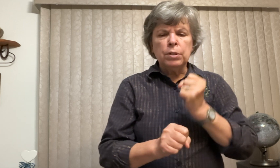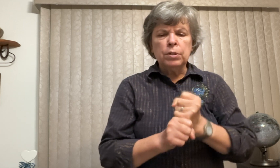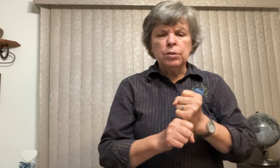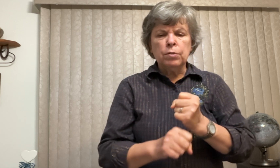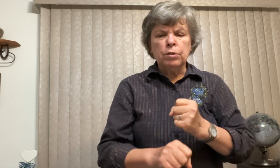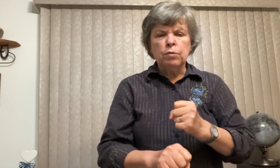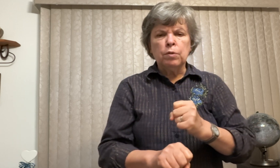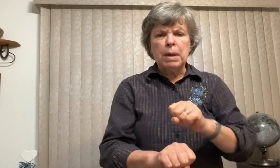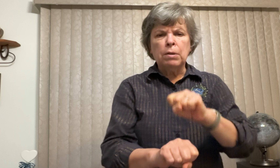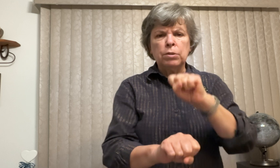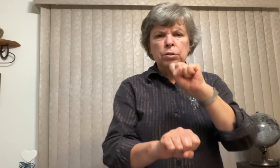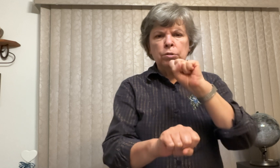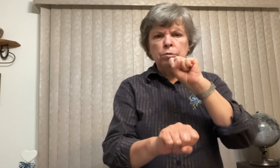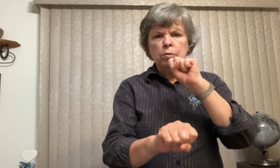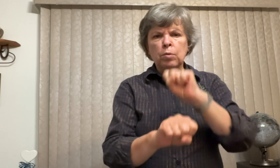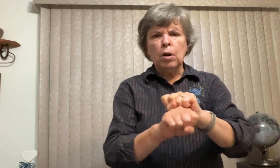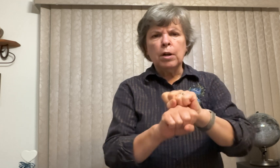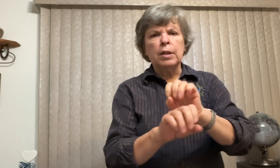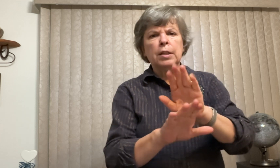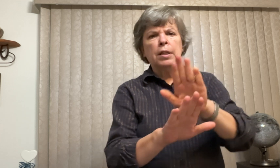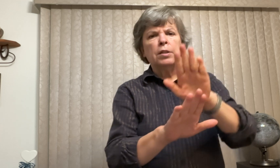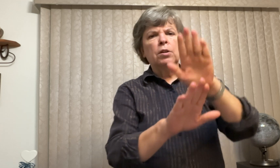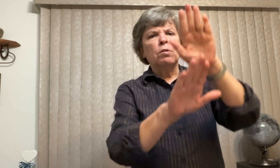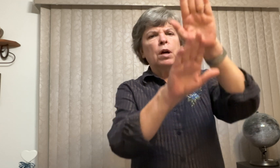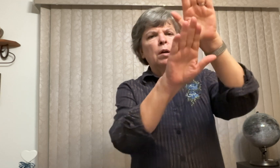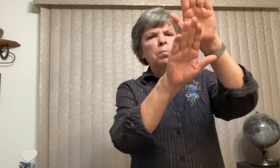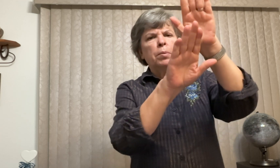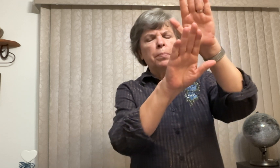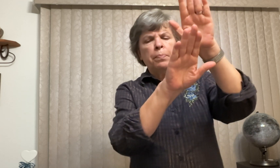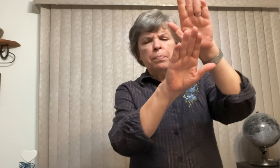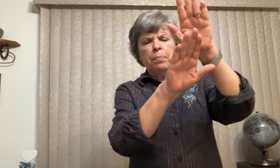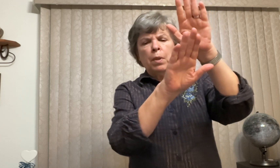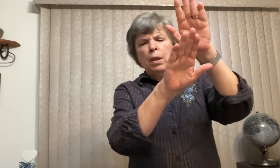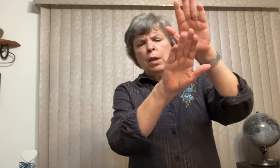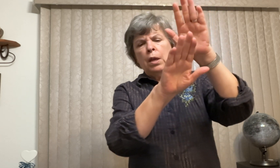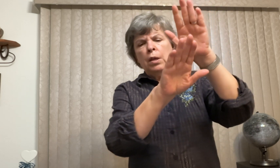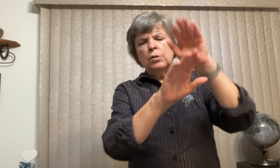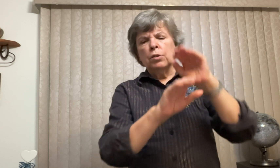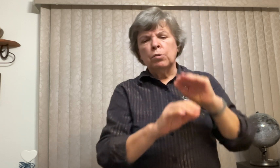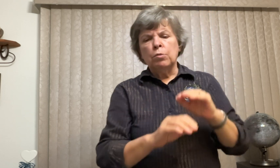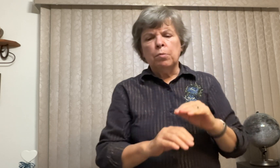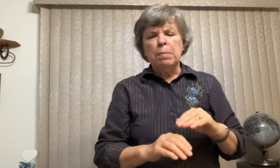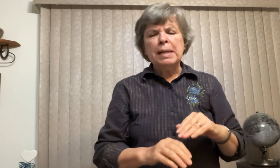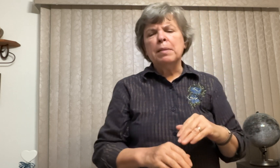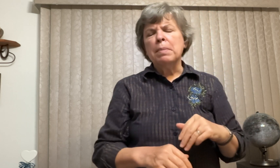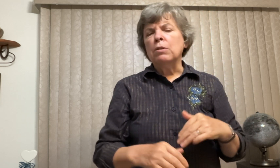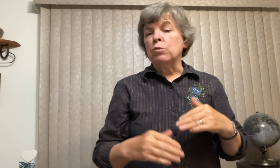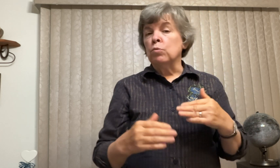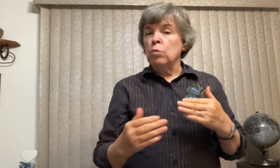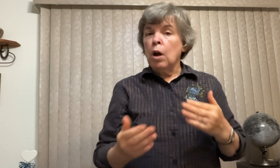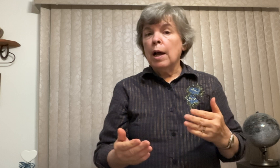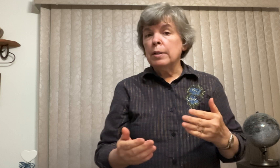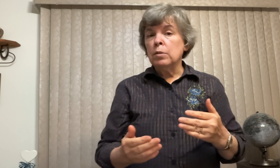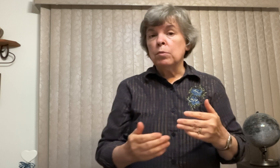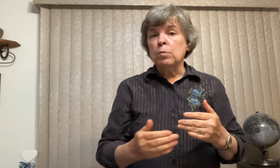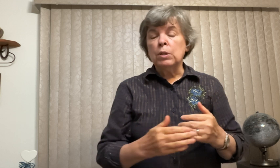Mountains, so for mountains you do a rock and then go up. So make the mountains rise, we